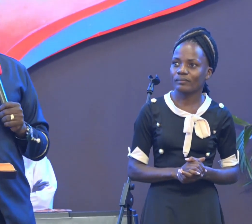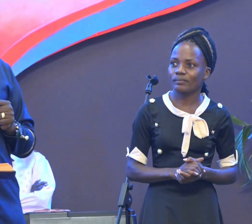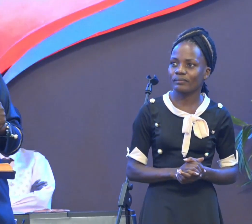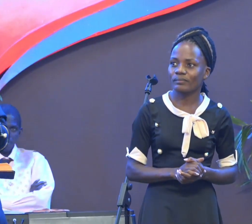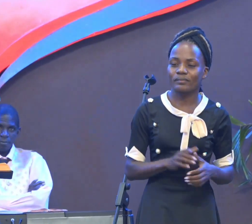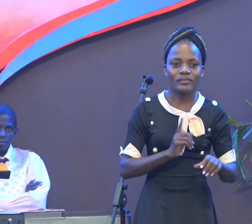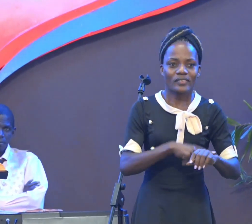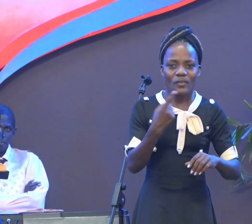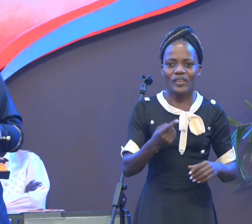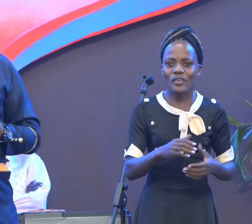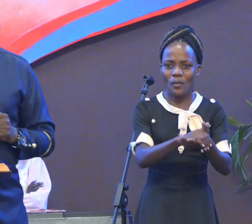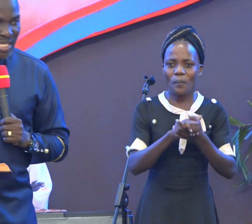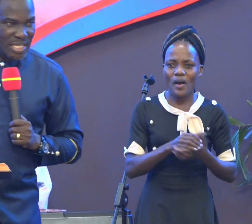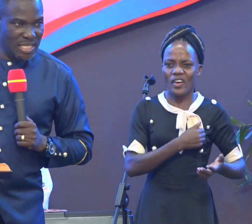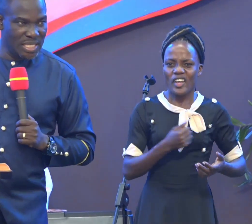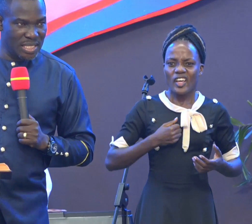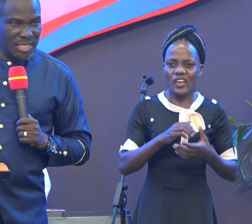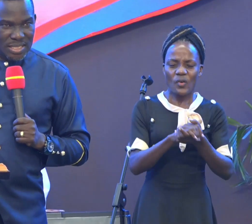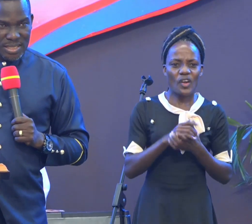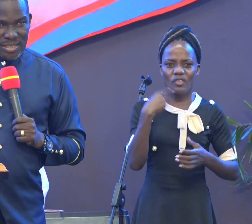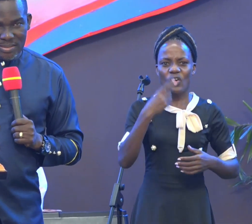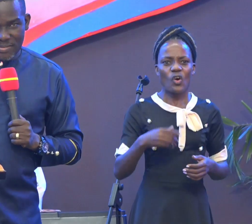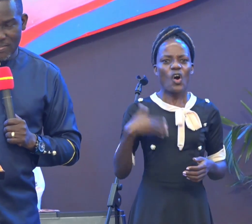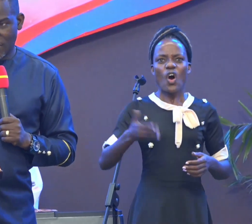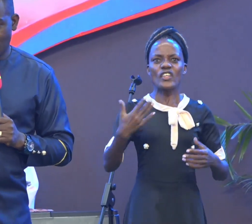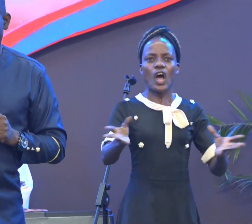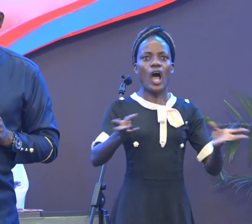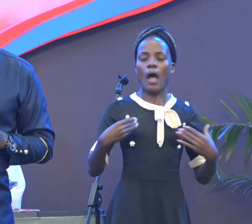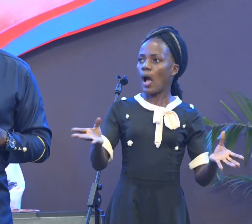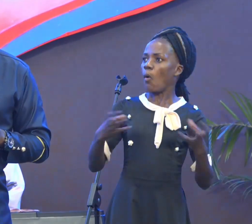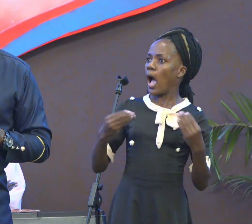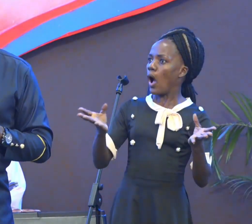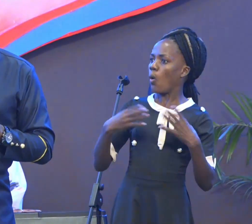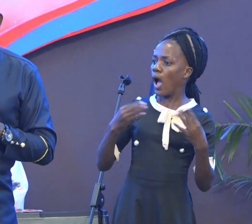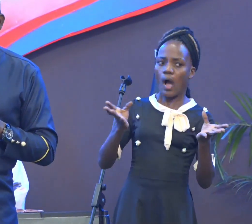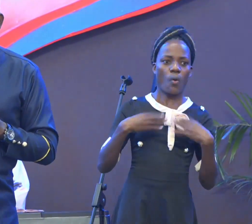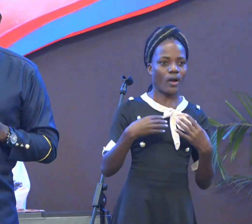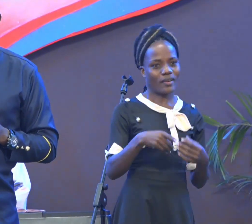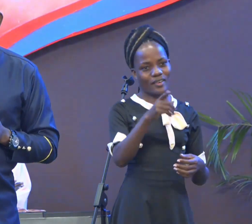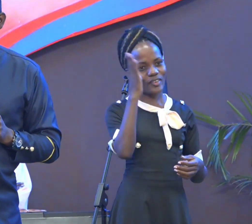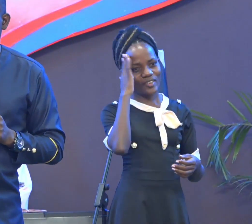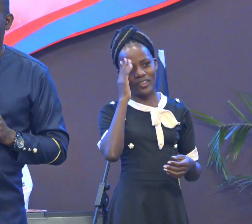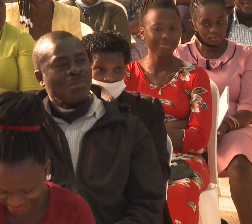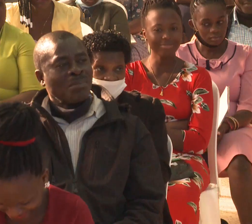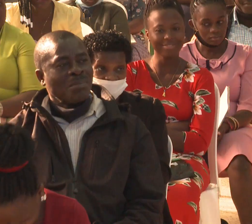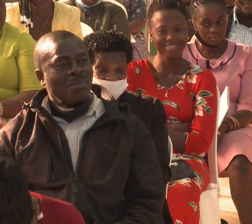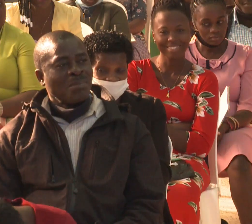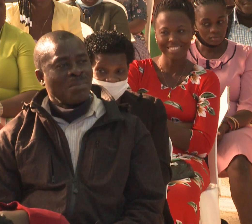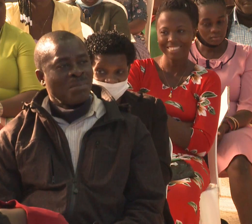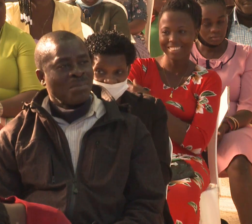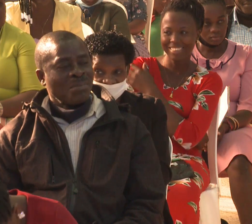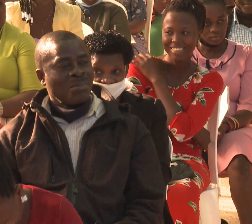argue. The moment you marry a wife and she accepts everything, just know she